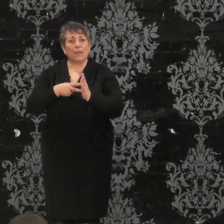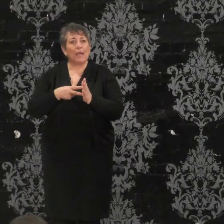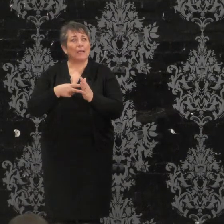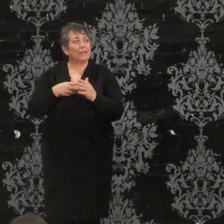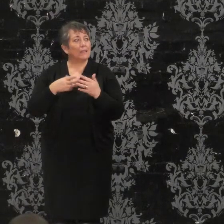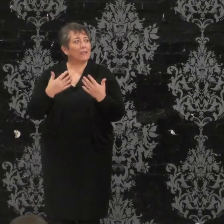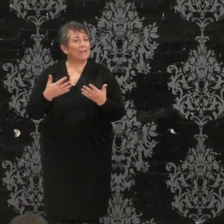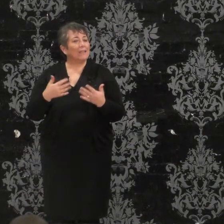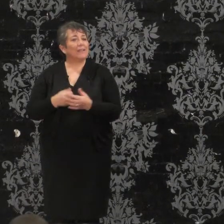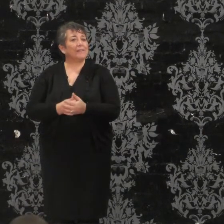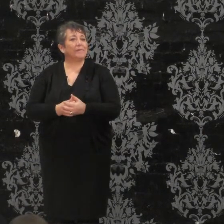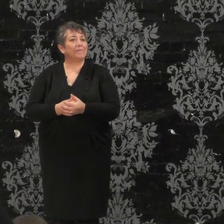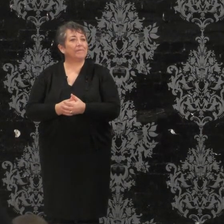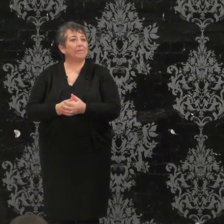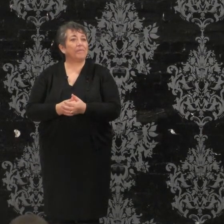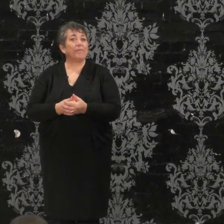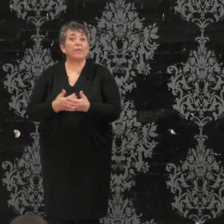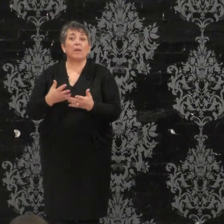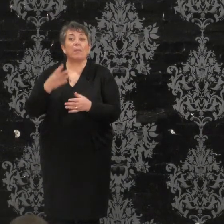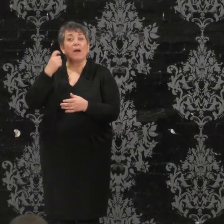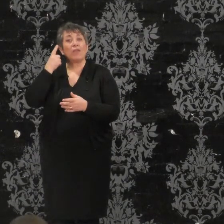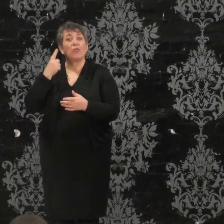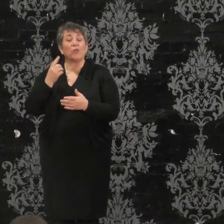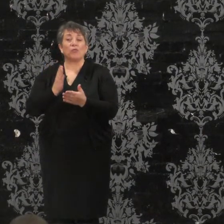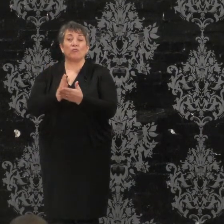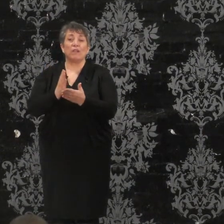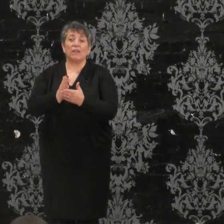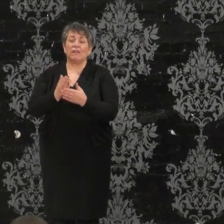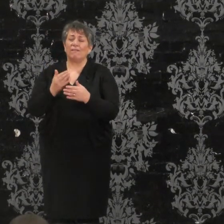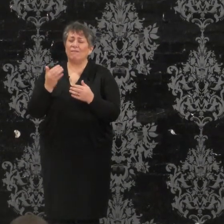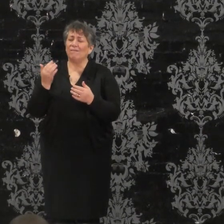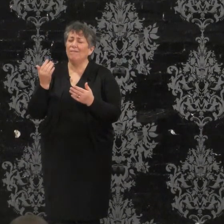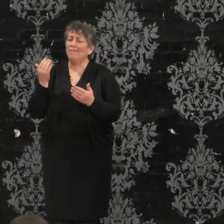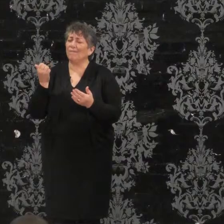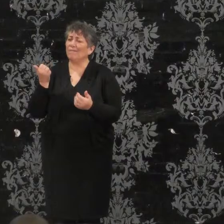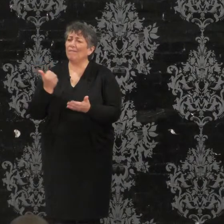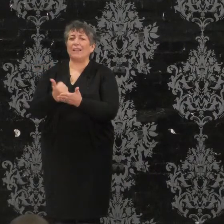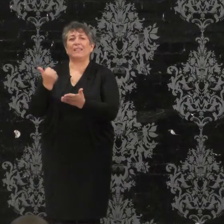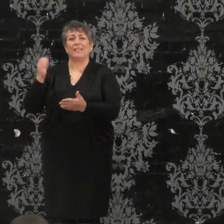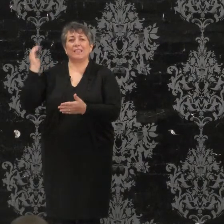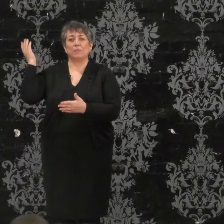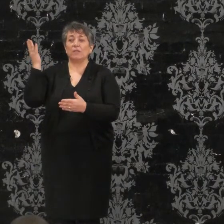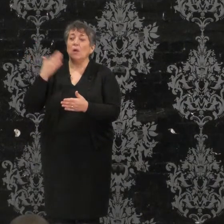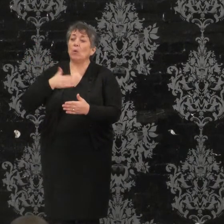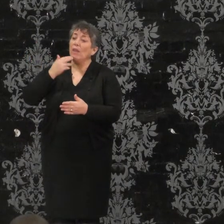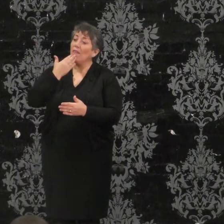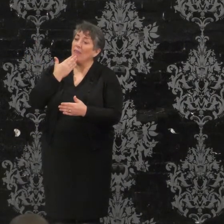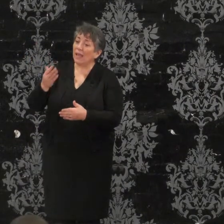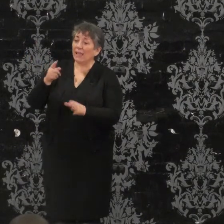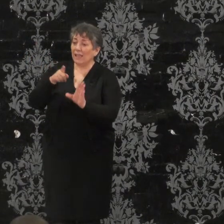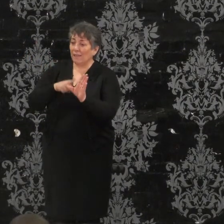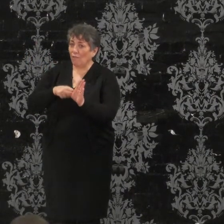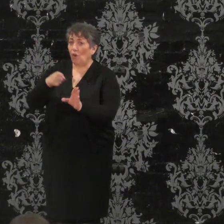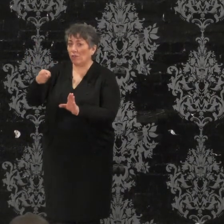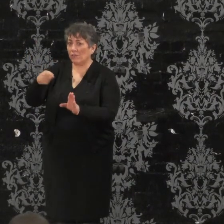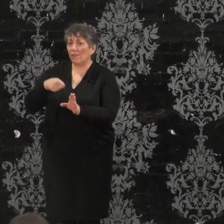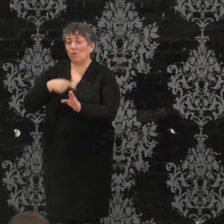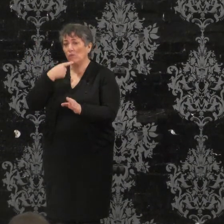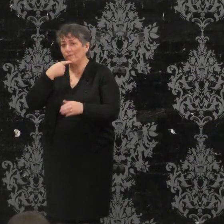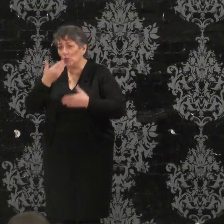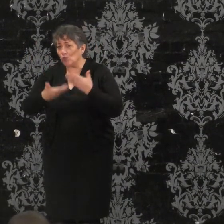not go there. But I thought it was an excellent speech. I also wanted to thank Yvonne for sharing with her, the